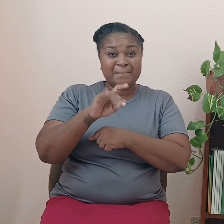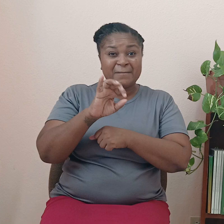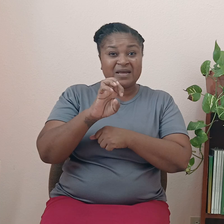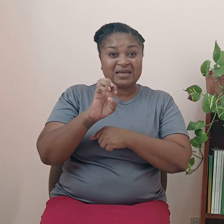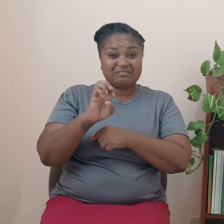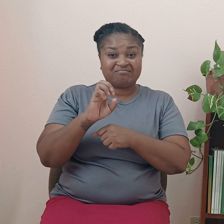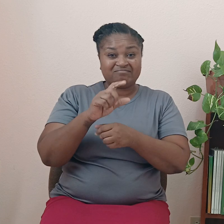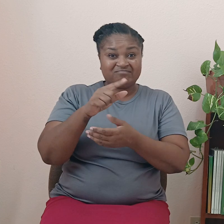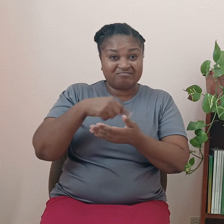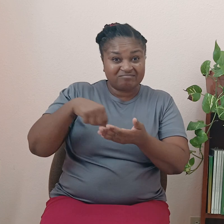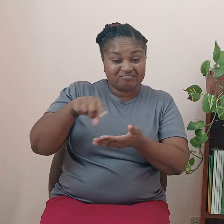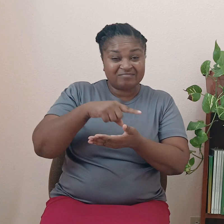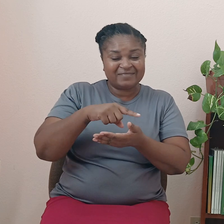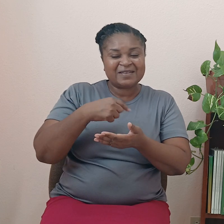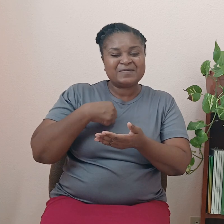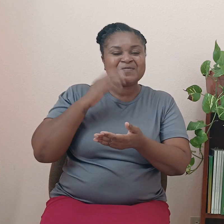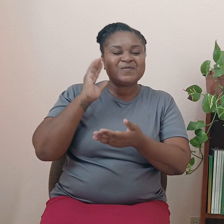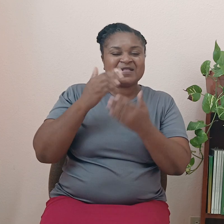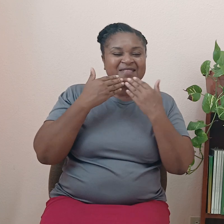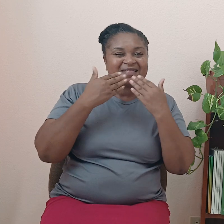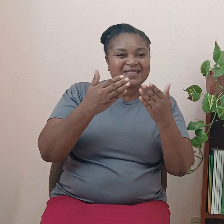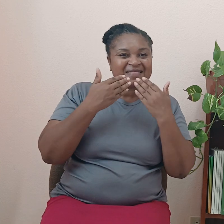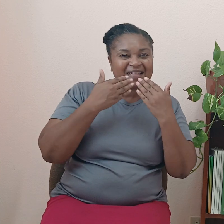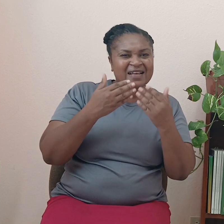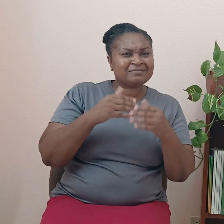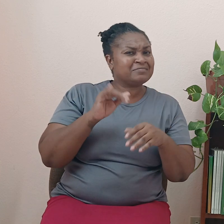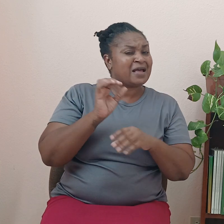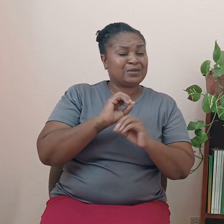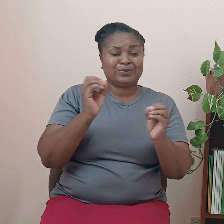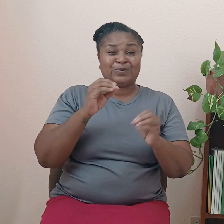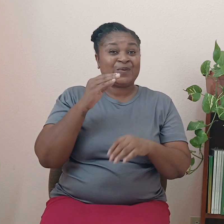I'll give her thanks. That's no lie.